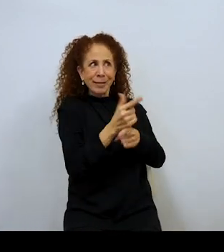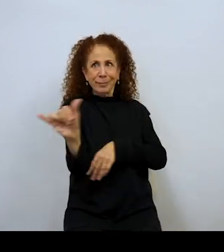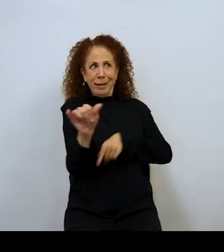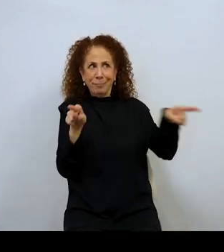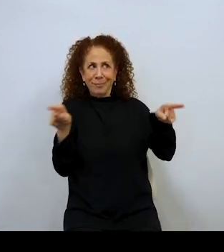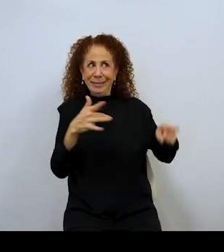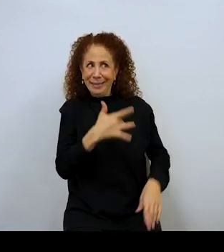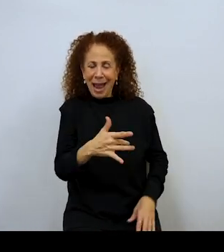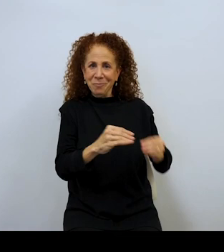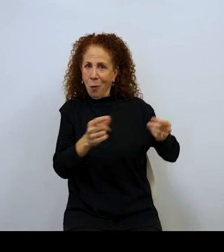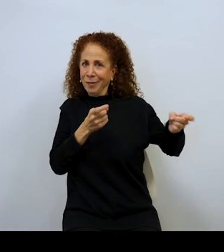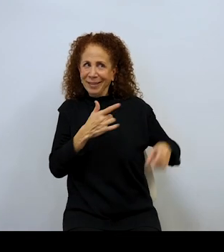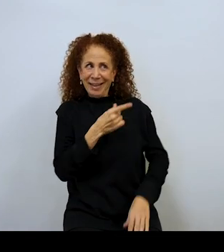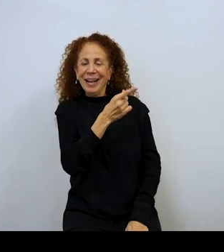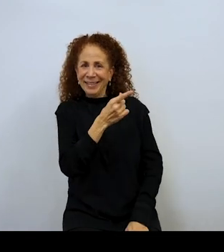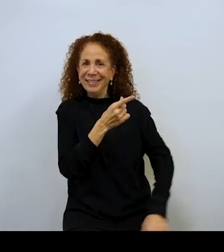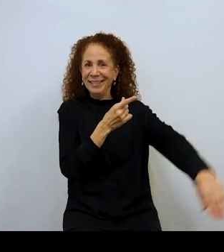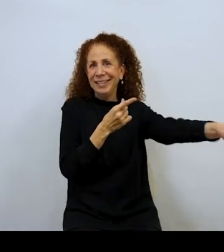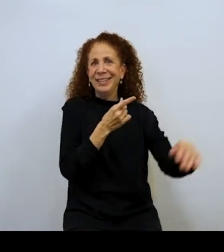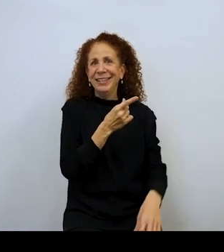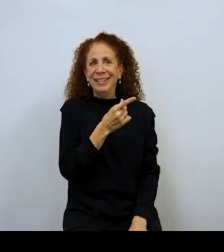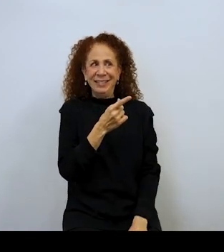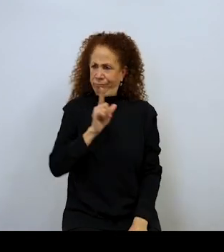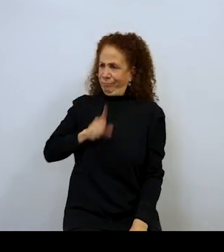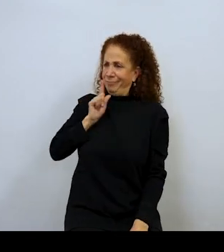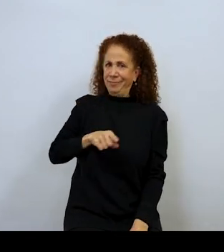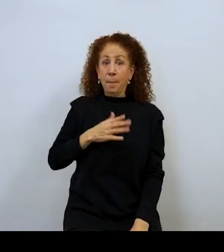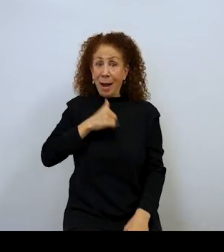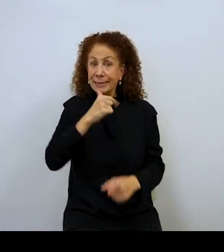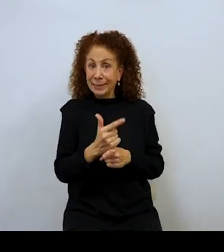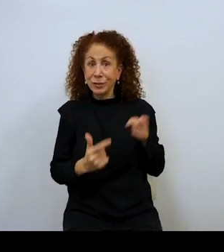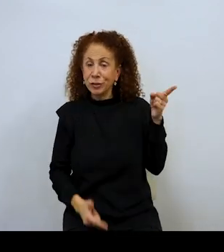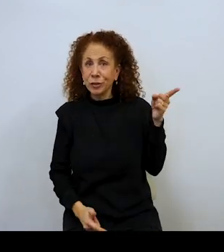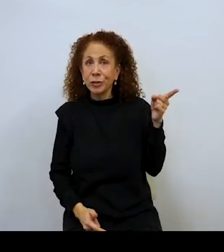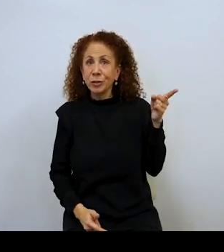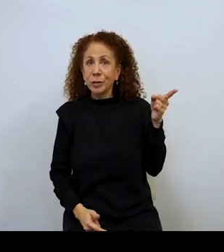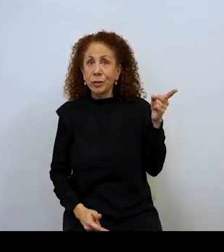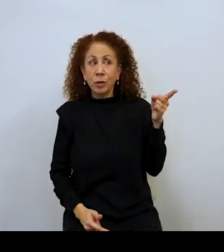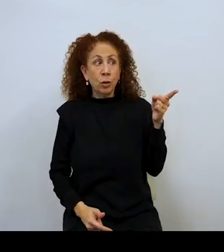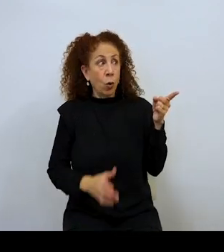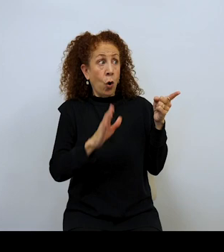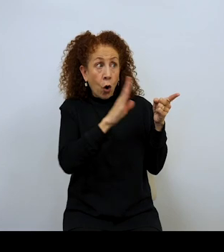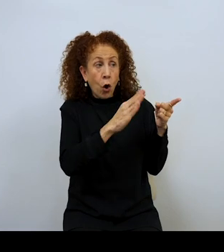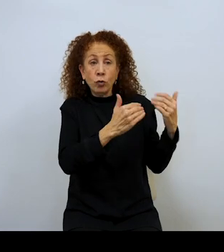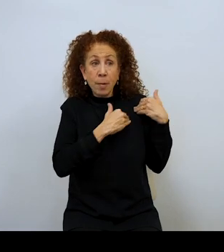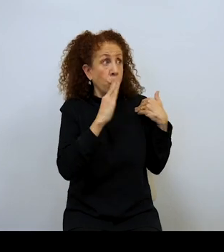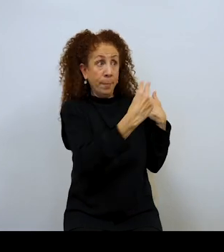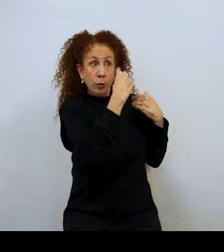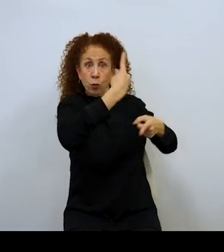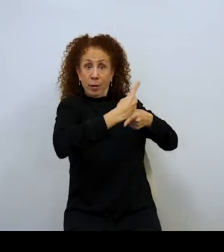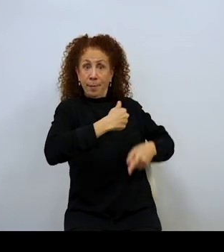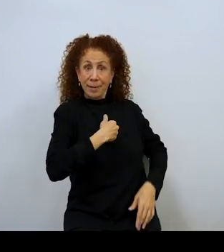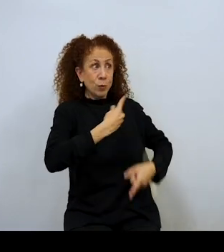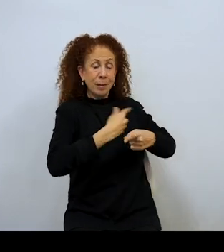I'm more likely to say the impetuous, you know, this is what we must do, and my sister will be, her response would be to look out for me.